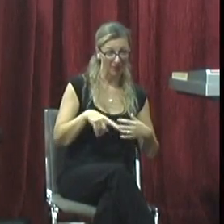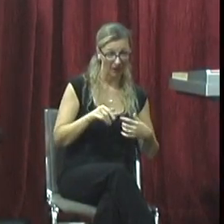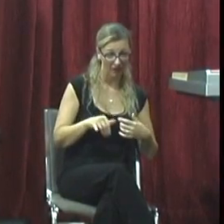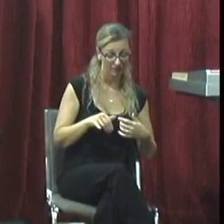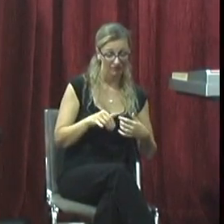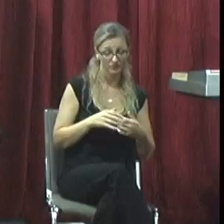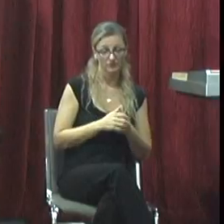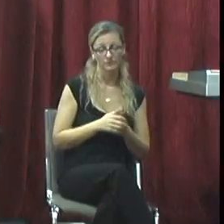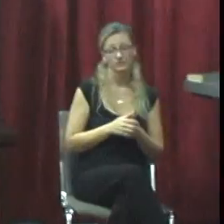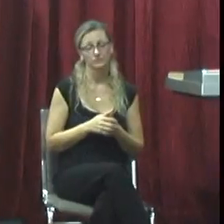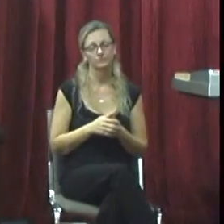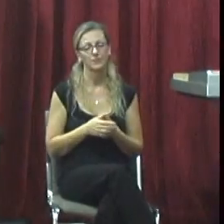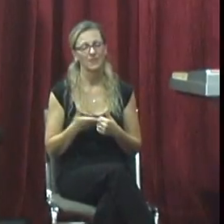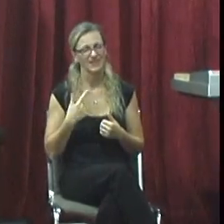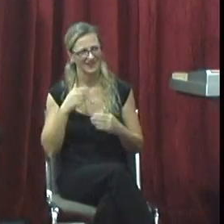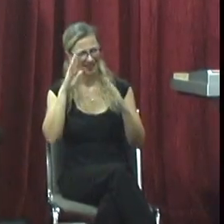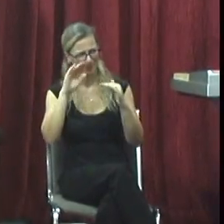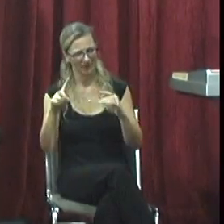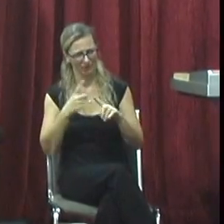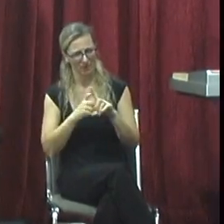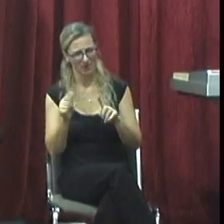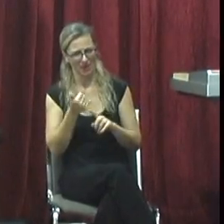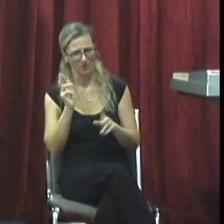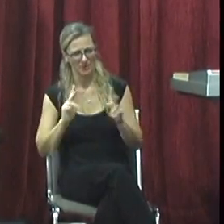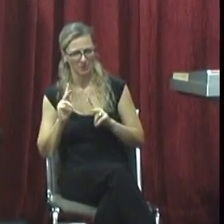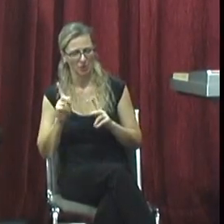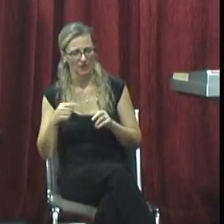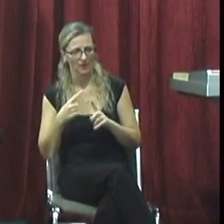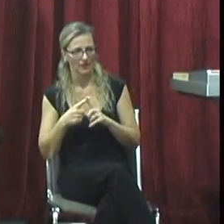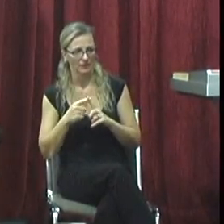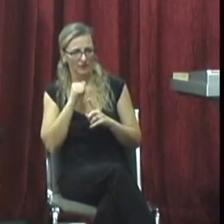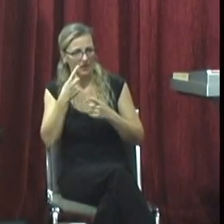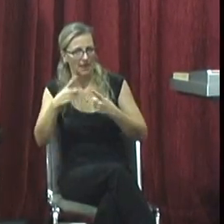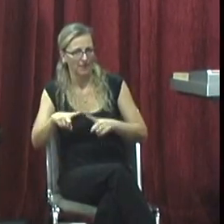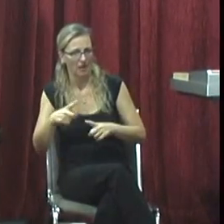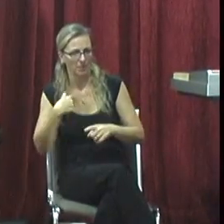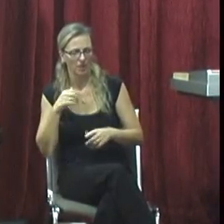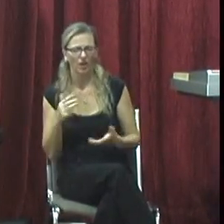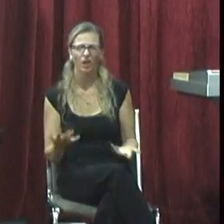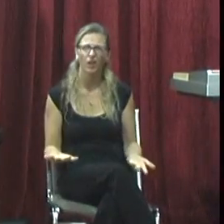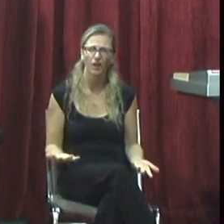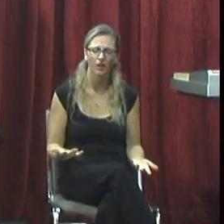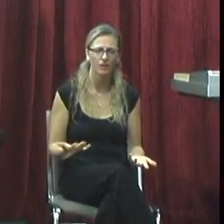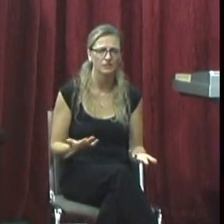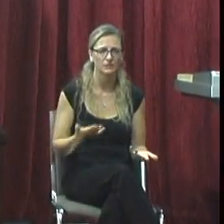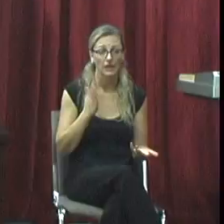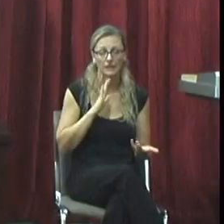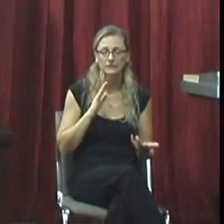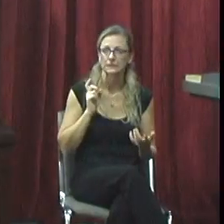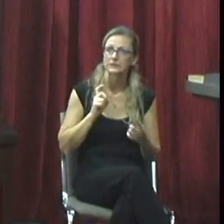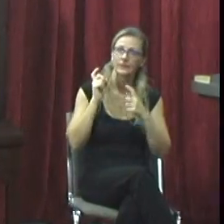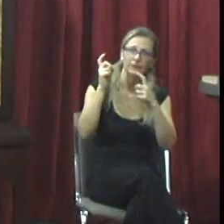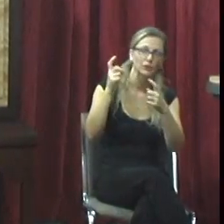Things that I expect from other people, and when they don't come through, it's like, God, I just got to give that to you.